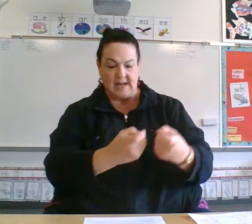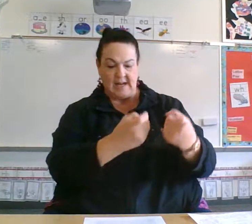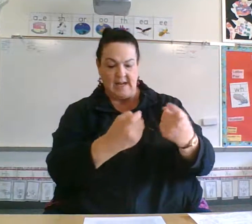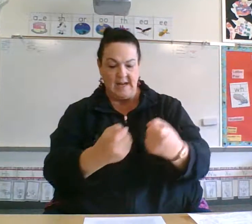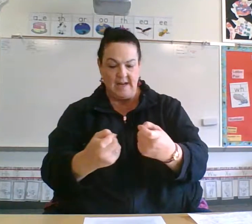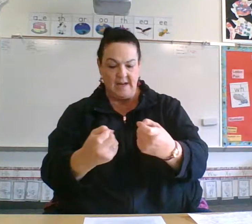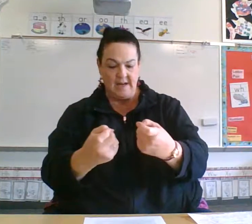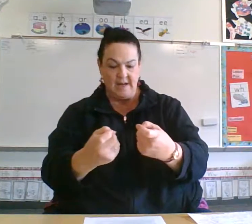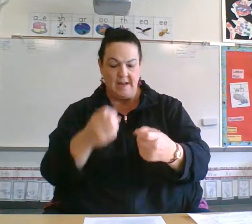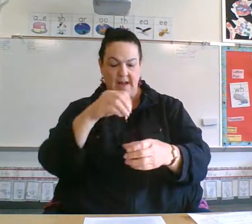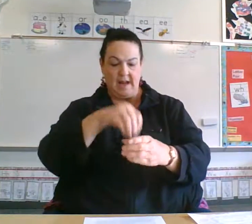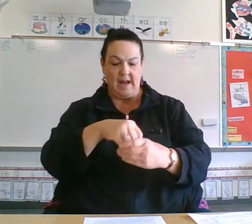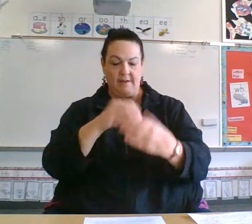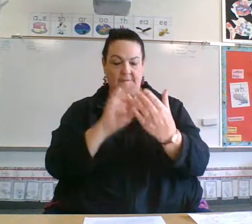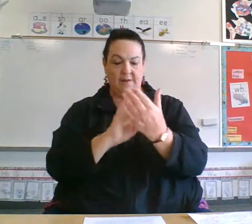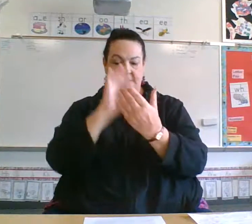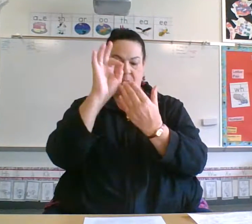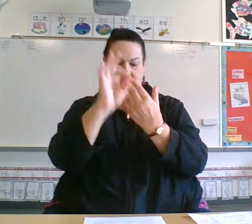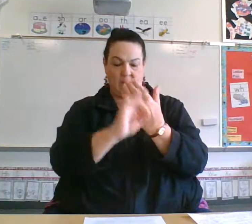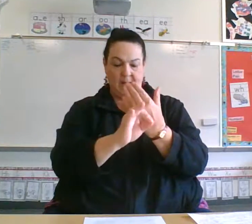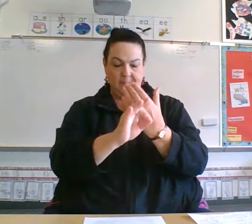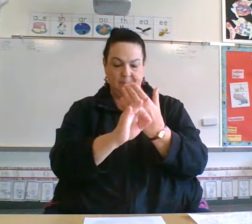ski in February,